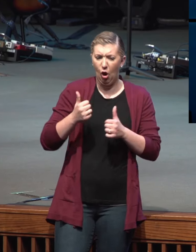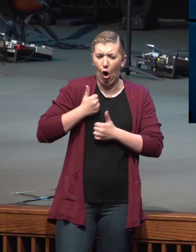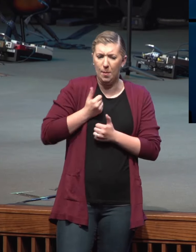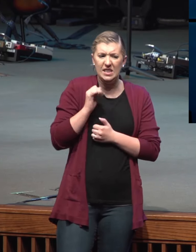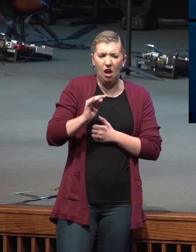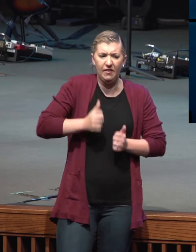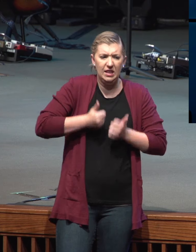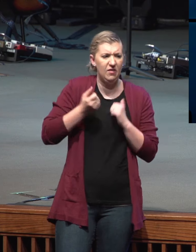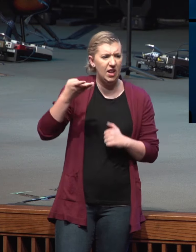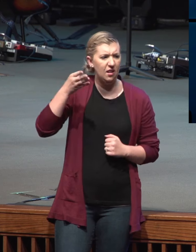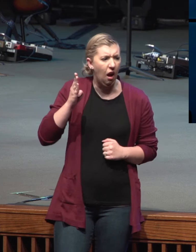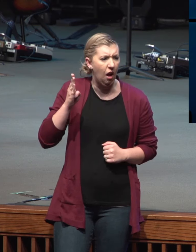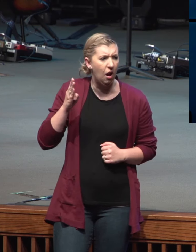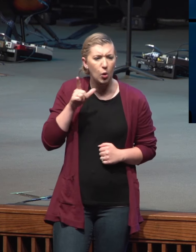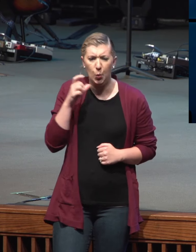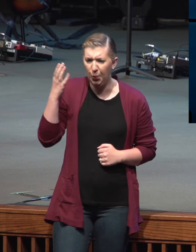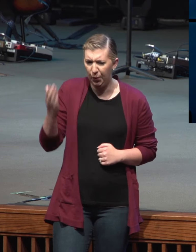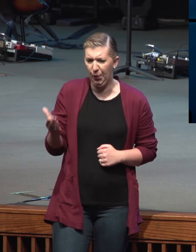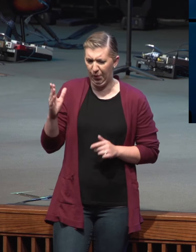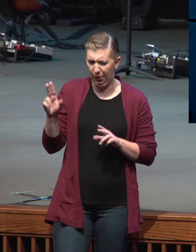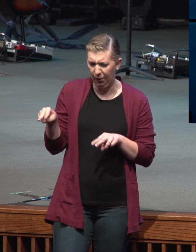God?